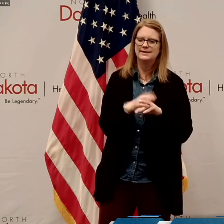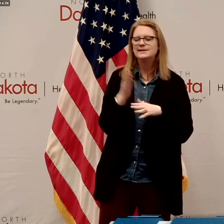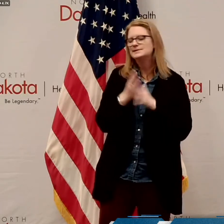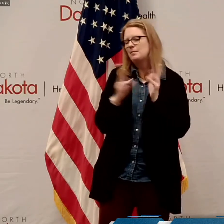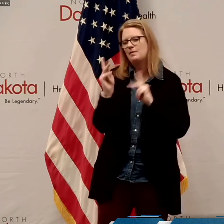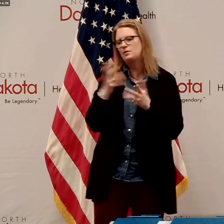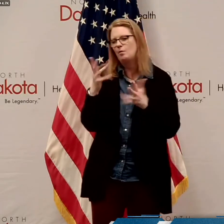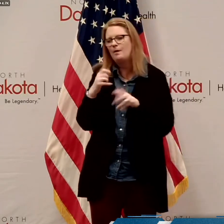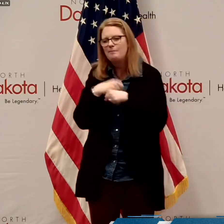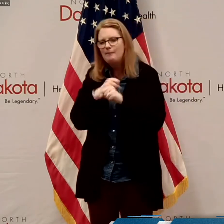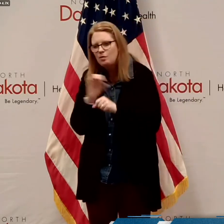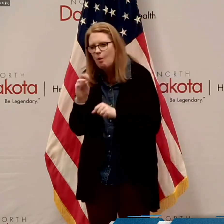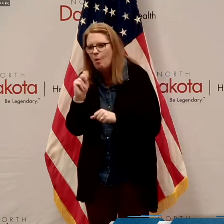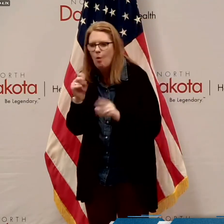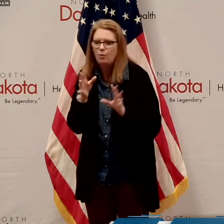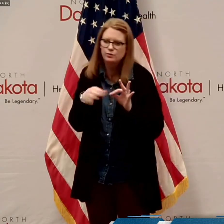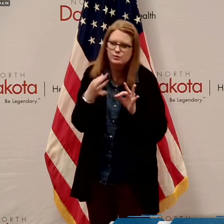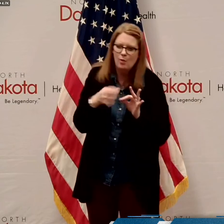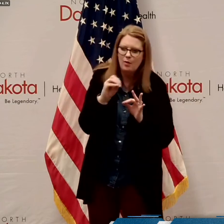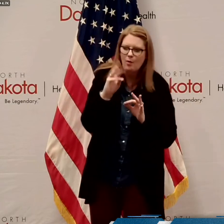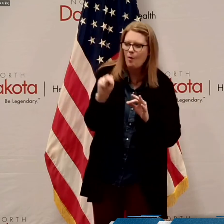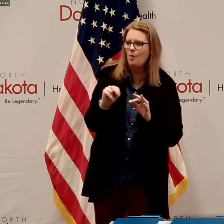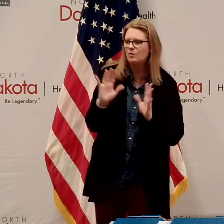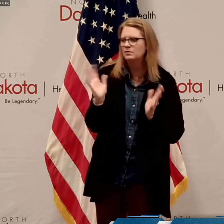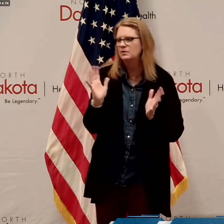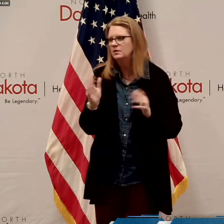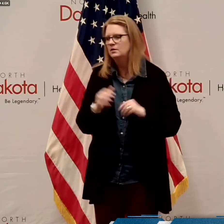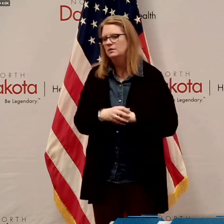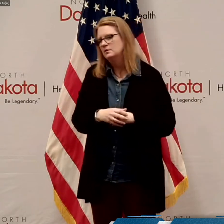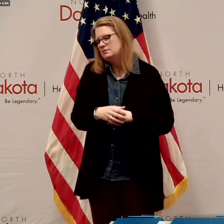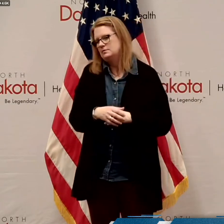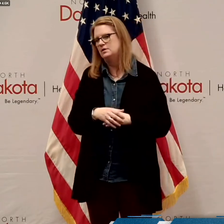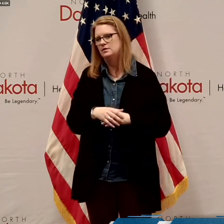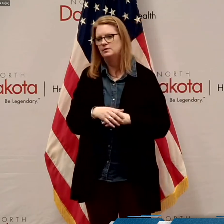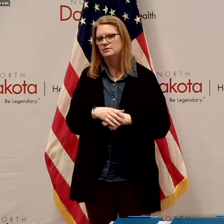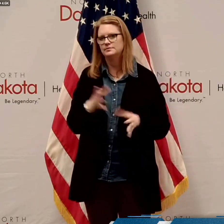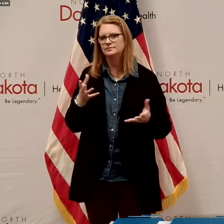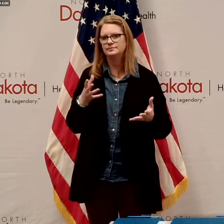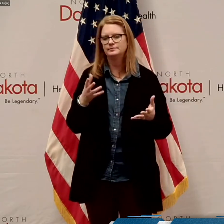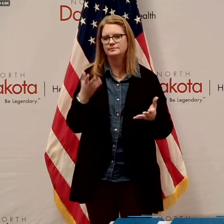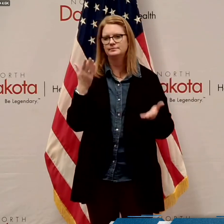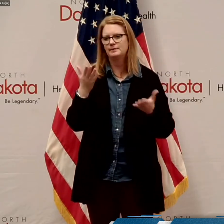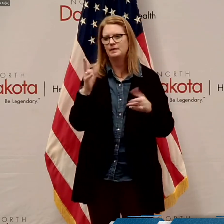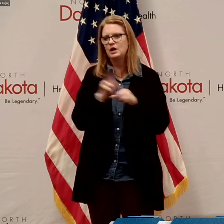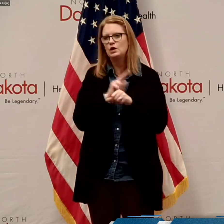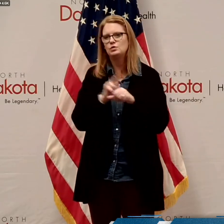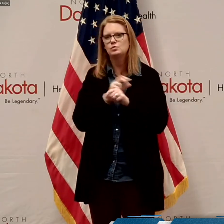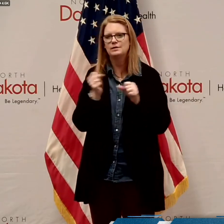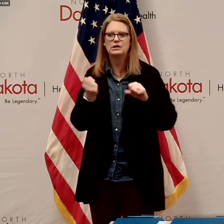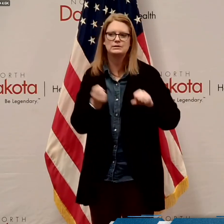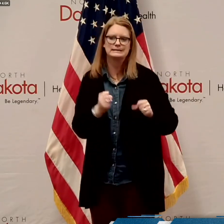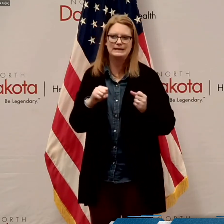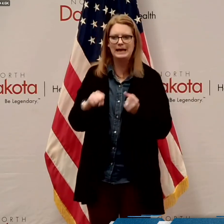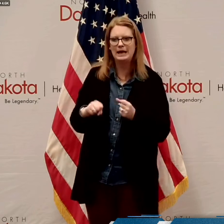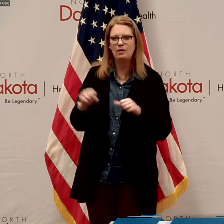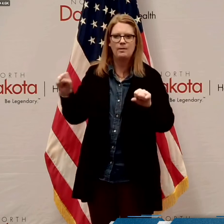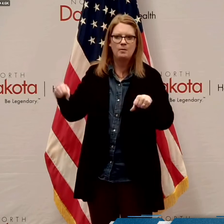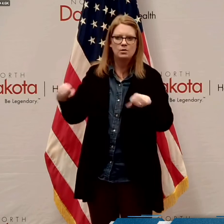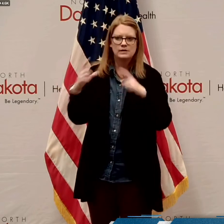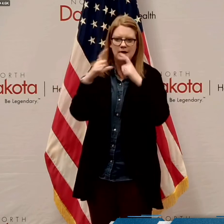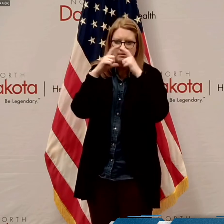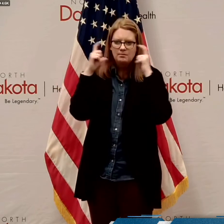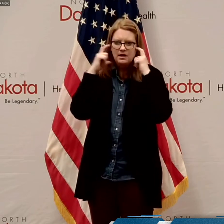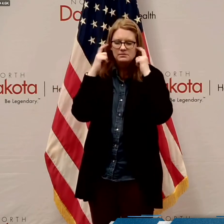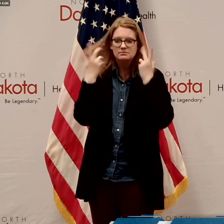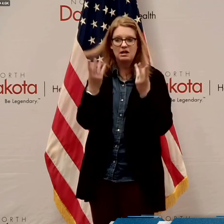make their own or wear a mask that they might use when they're that they would use when they're skiing or use when they're on their motorcycle, but